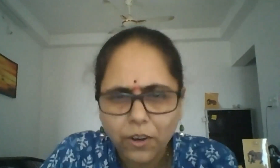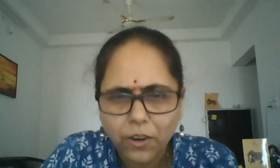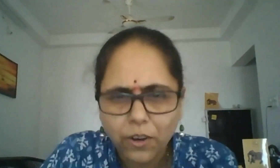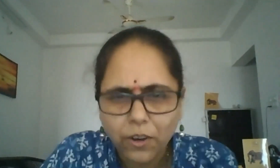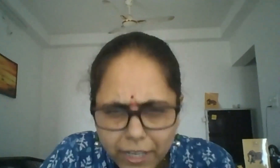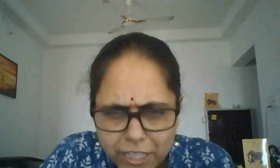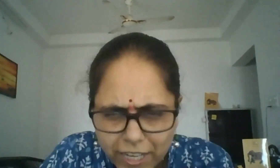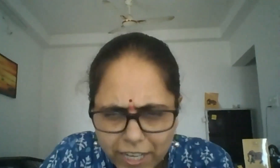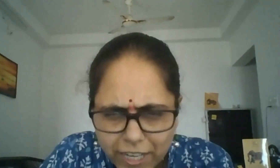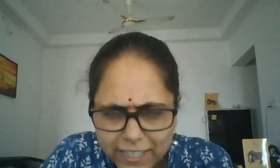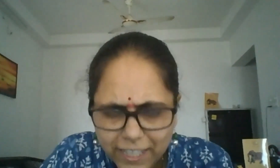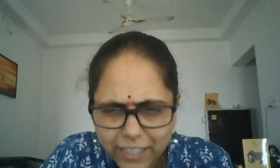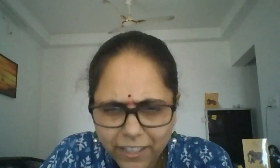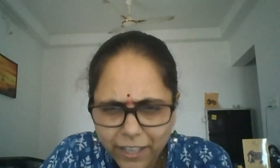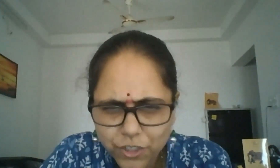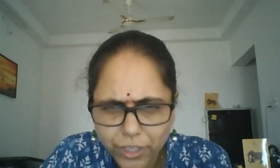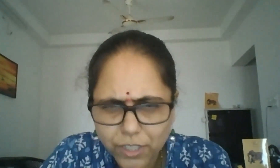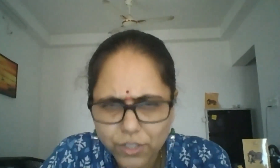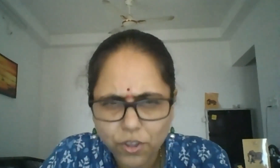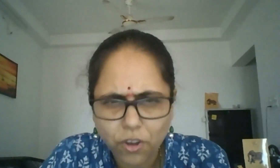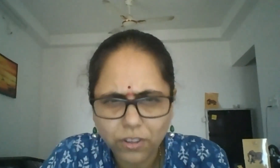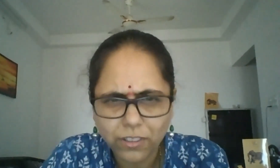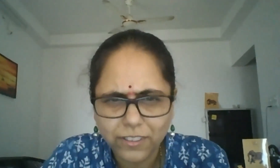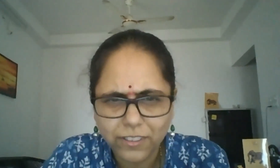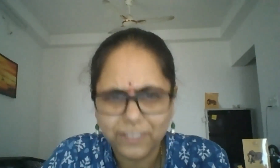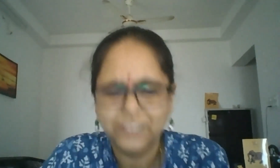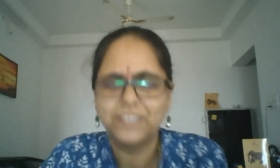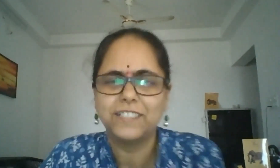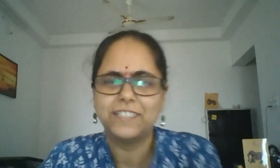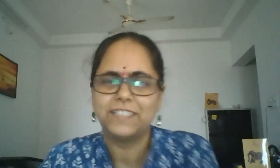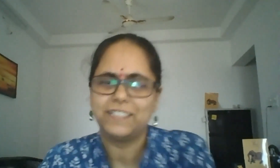Okay, share screen. Enjoy the song.